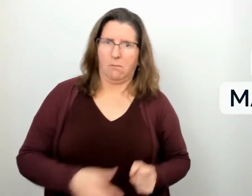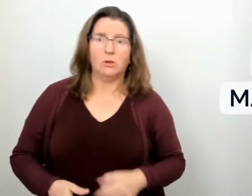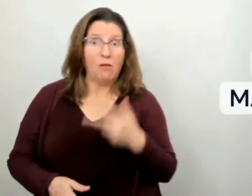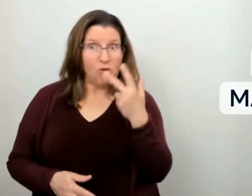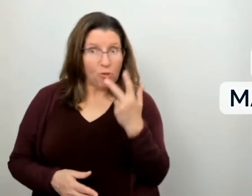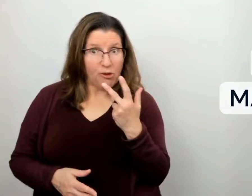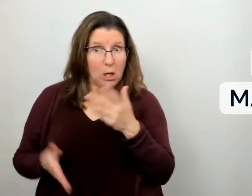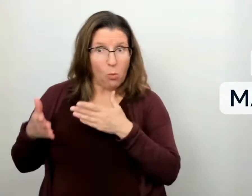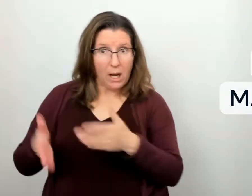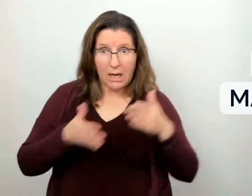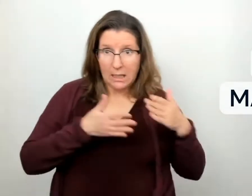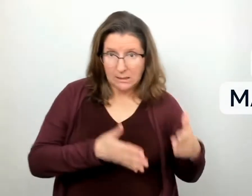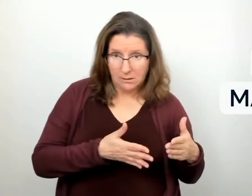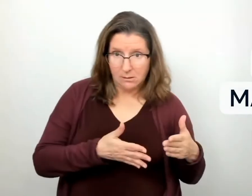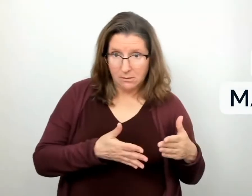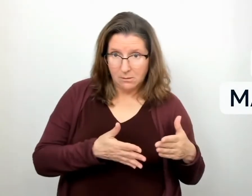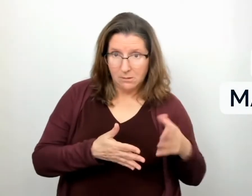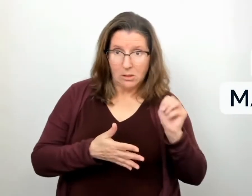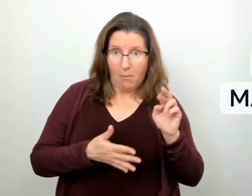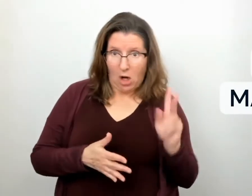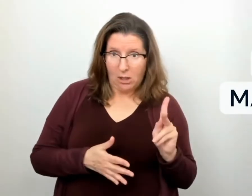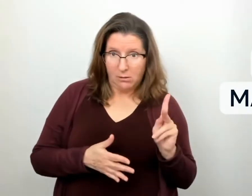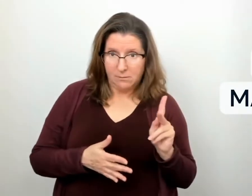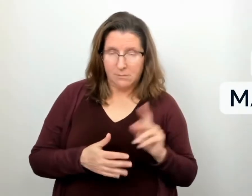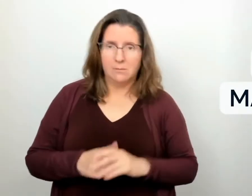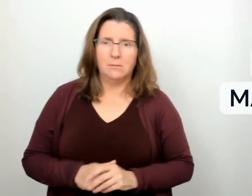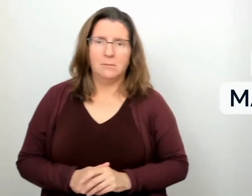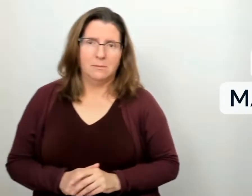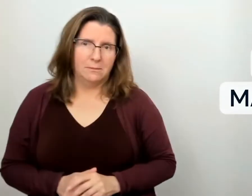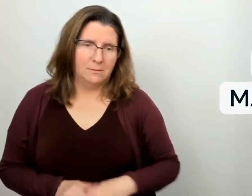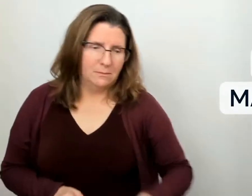3 overarching criteria for evaluating your work.